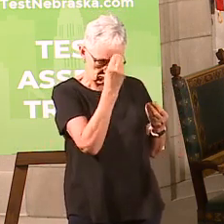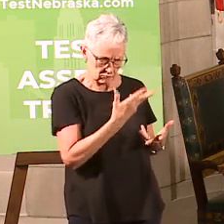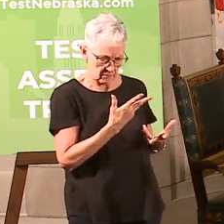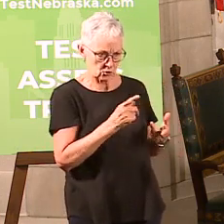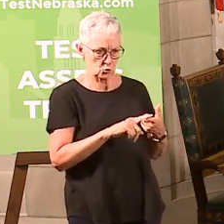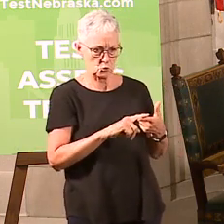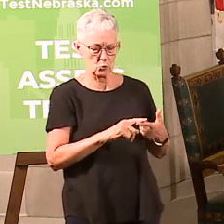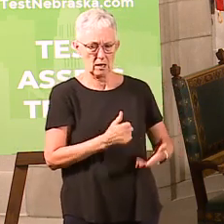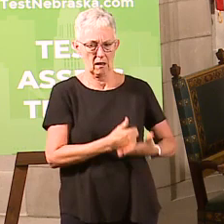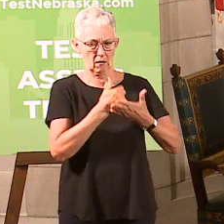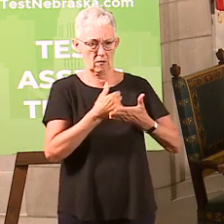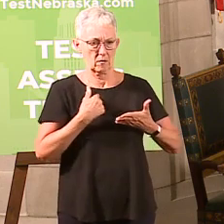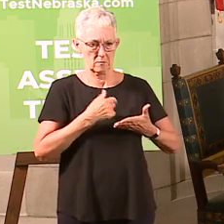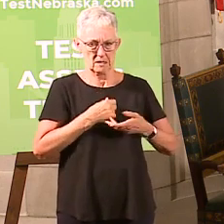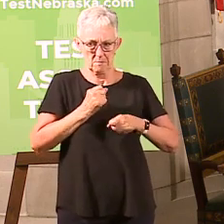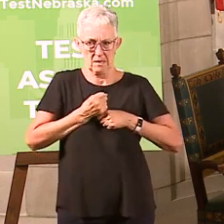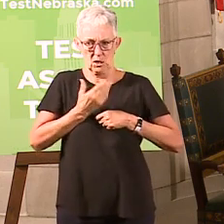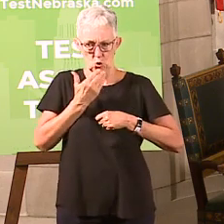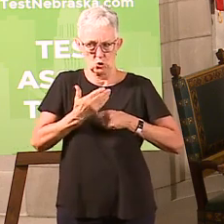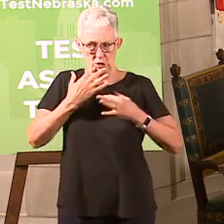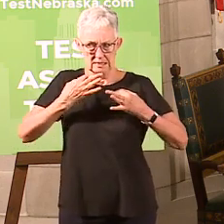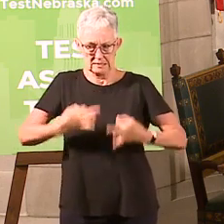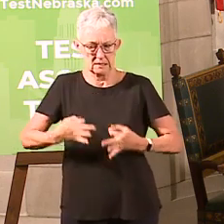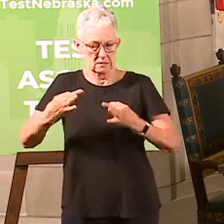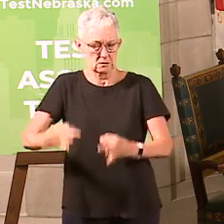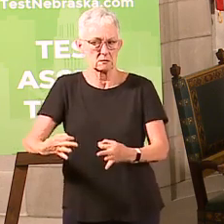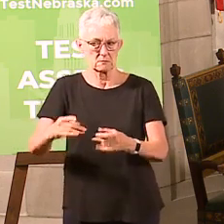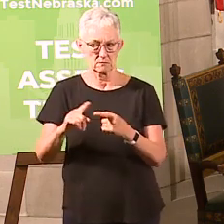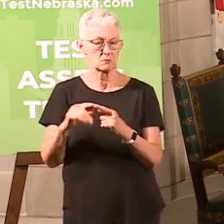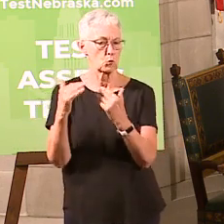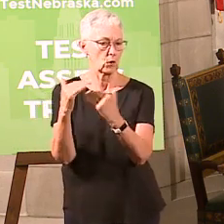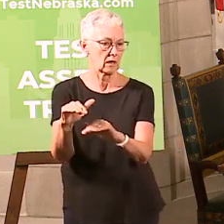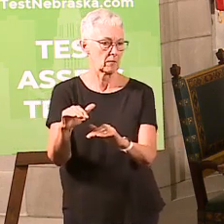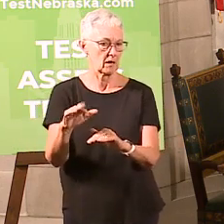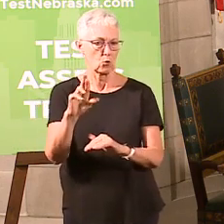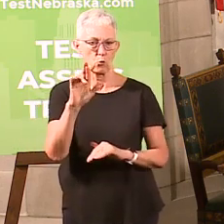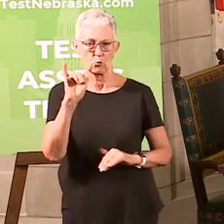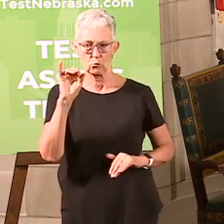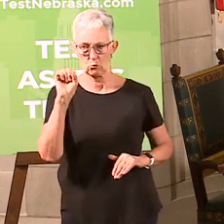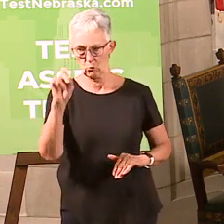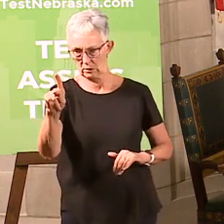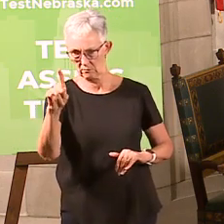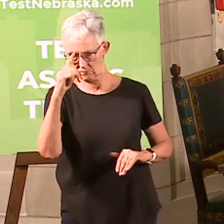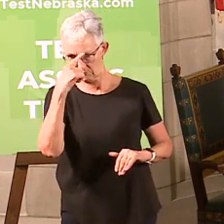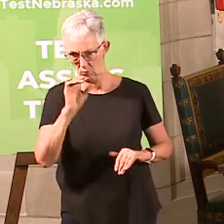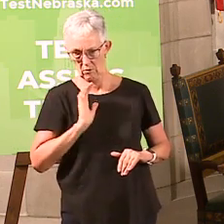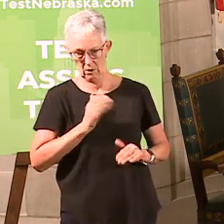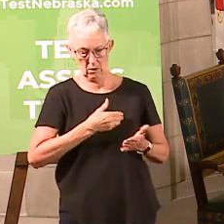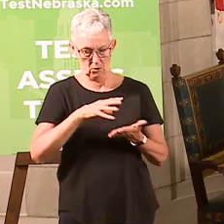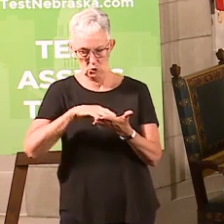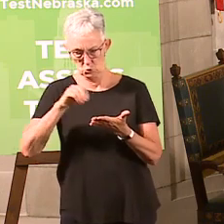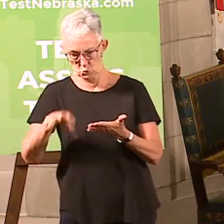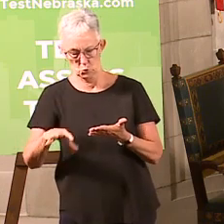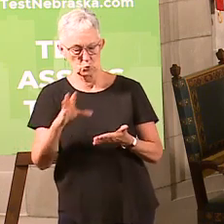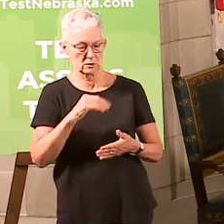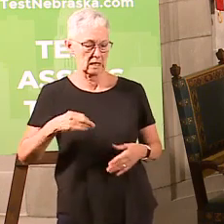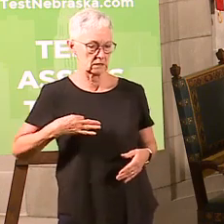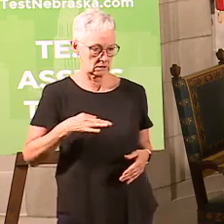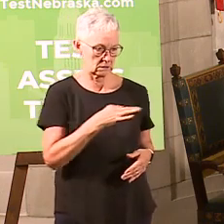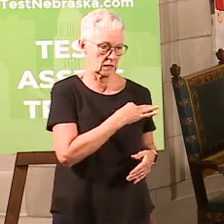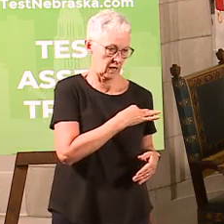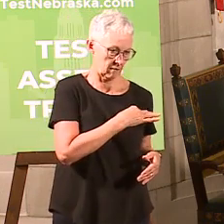risk to our students, our faculty, and our staff. So what I would say is we will have gone through a lot. We will have done everything we can